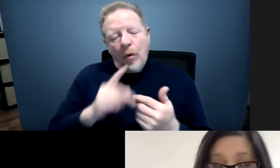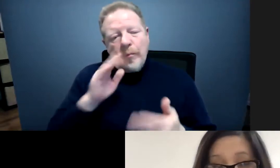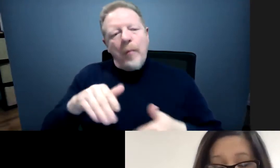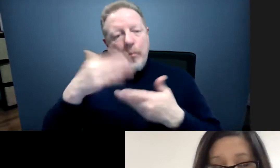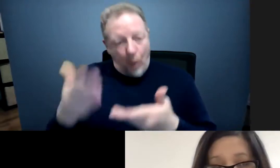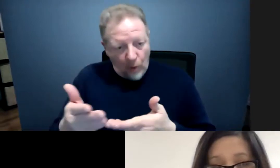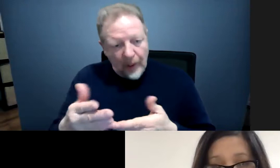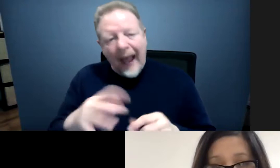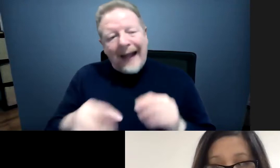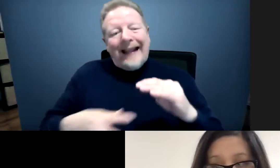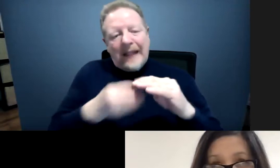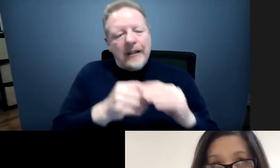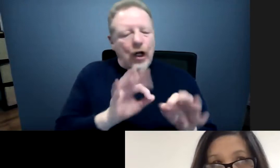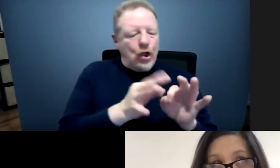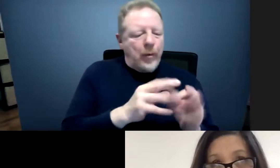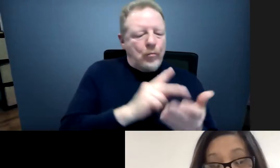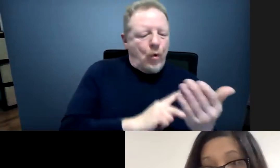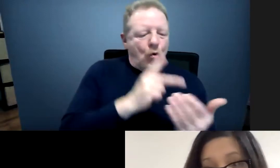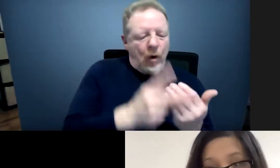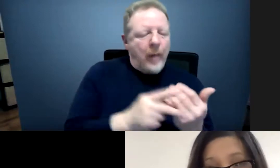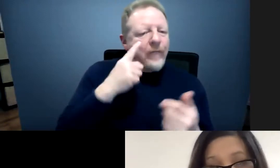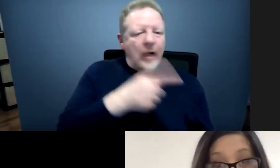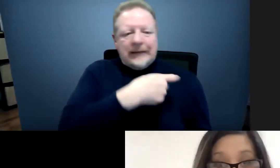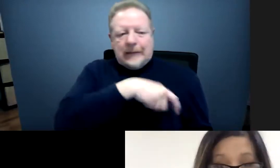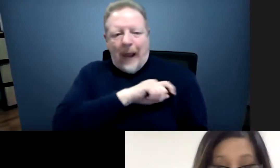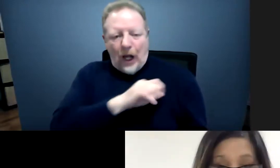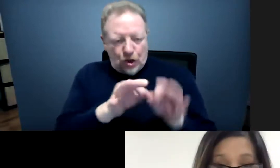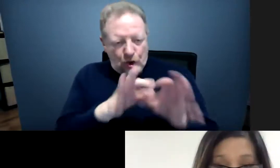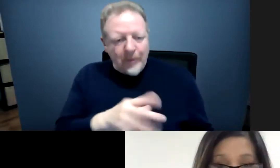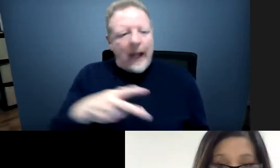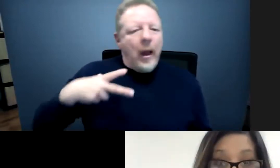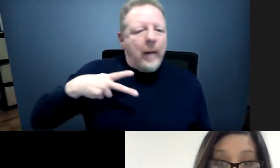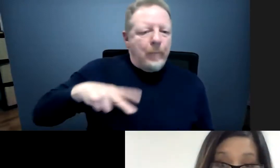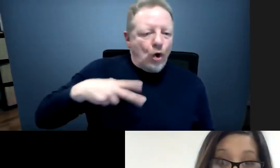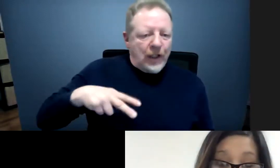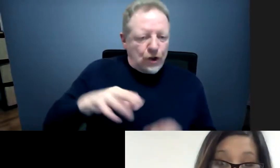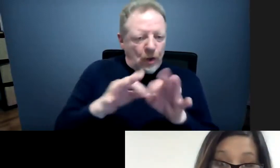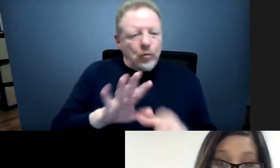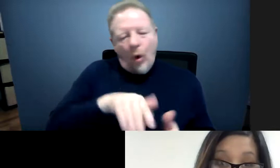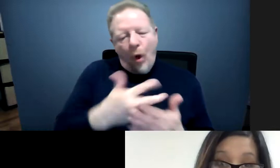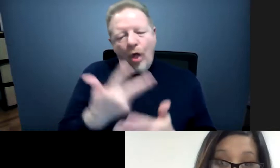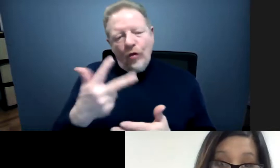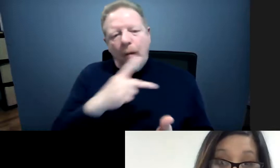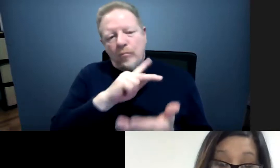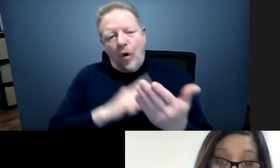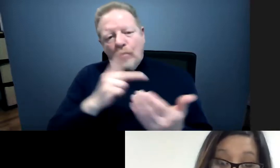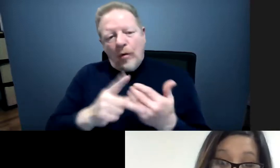an interpreter program for Spanish interpreters and Portuguese interpreters. So all 3 programs are being proposed to this